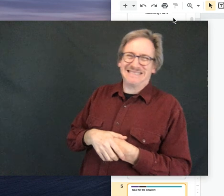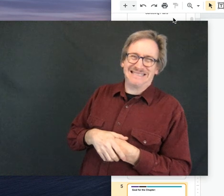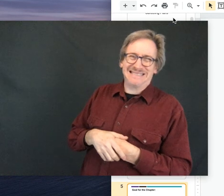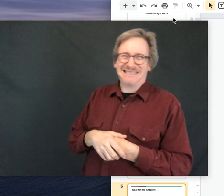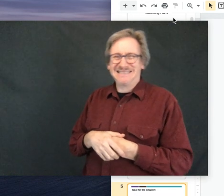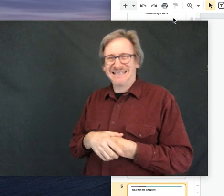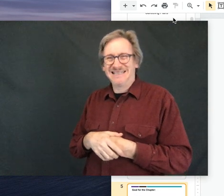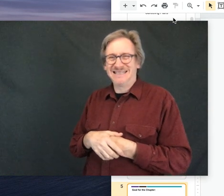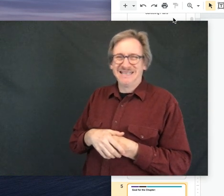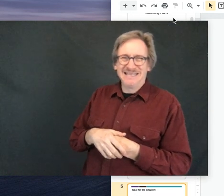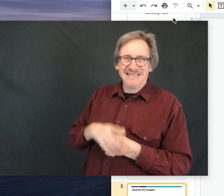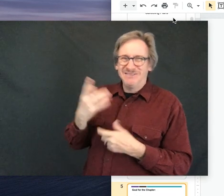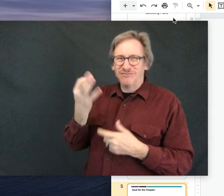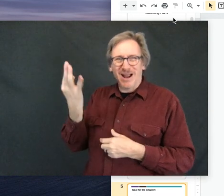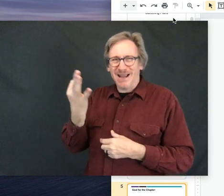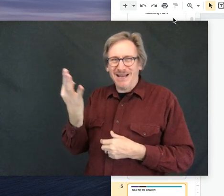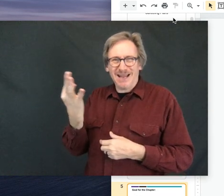or